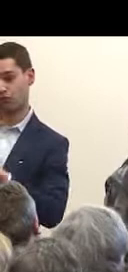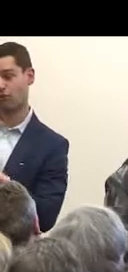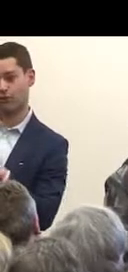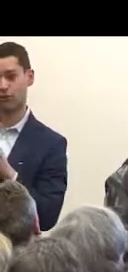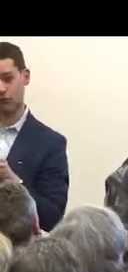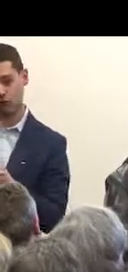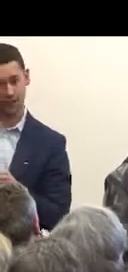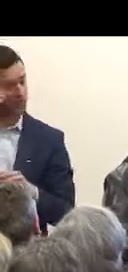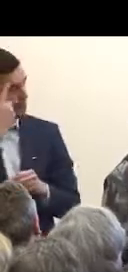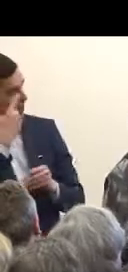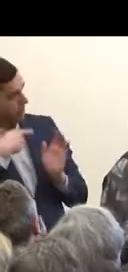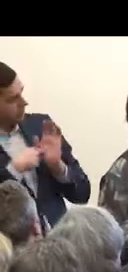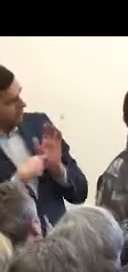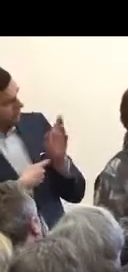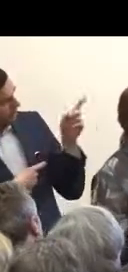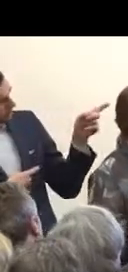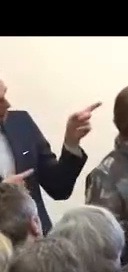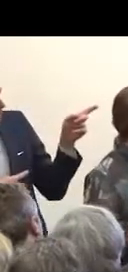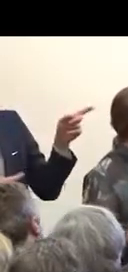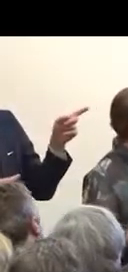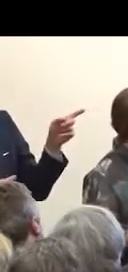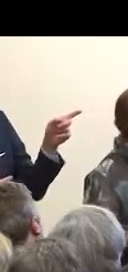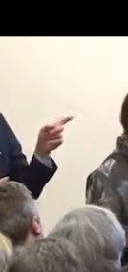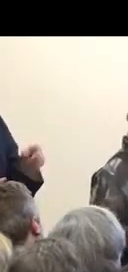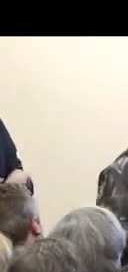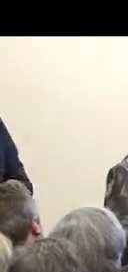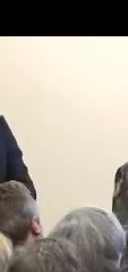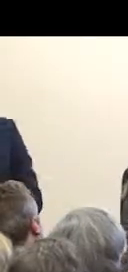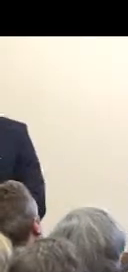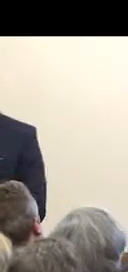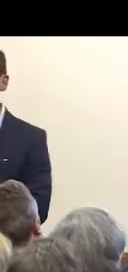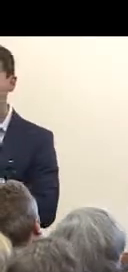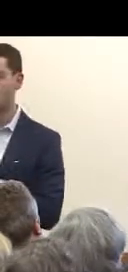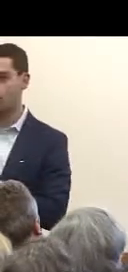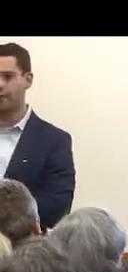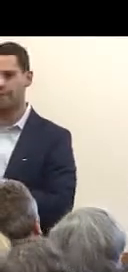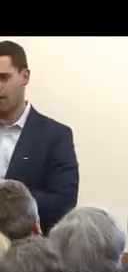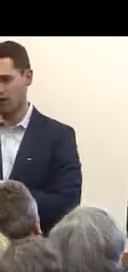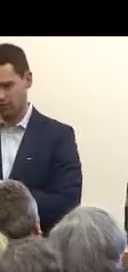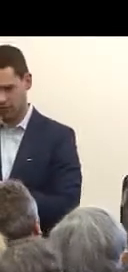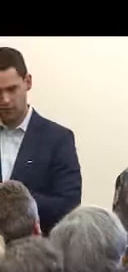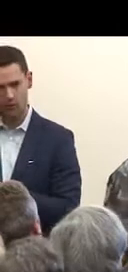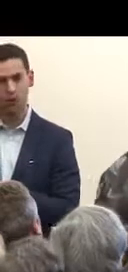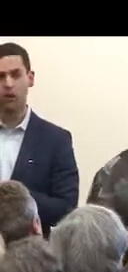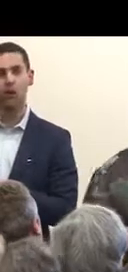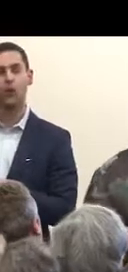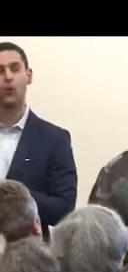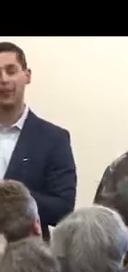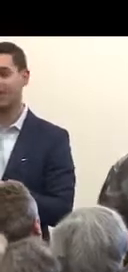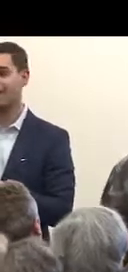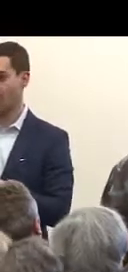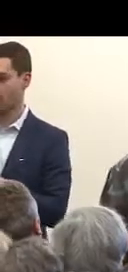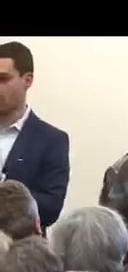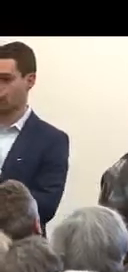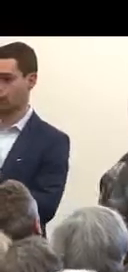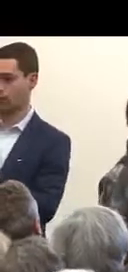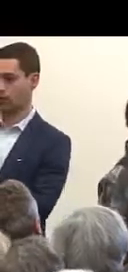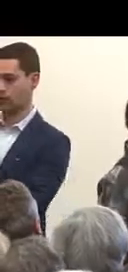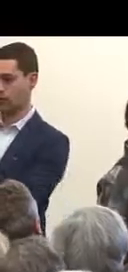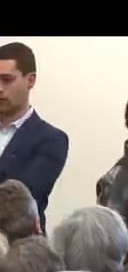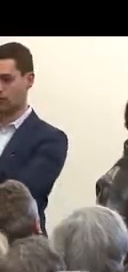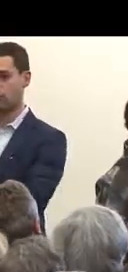here's a possessive construction, sister's face, where you can recode the possessor explicitly as a subject.